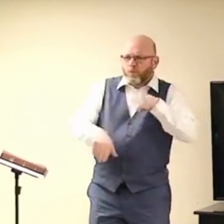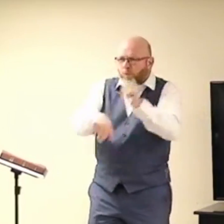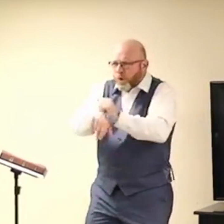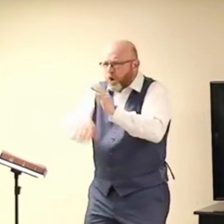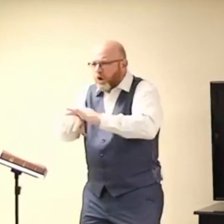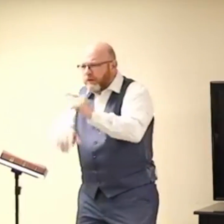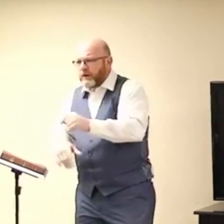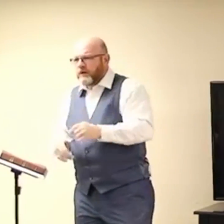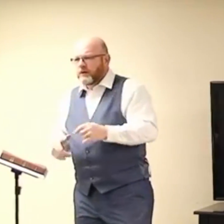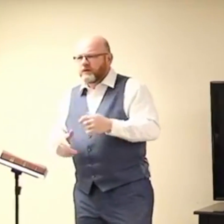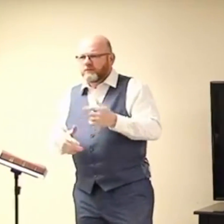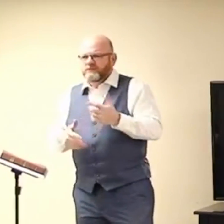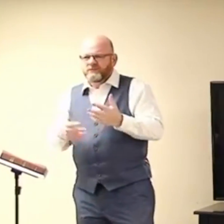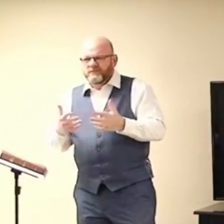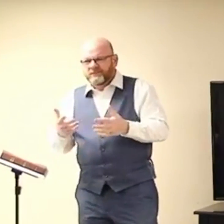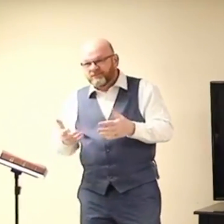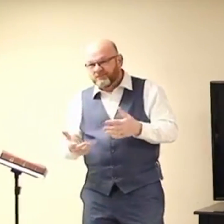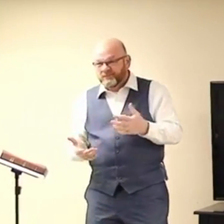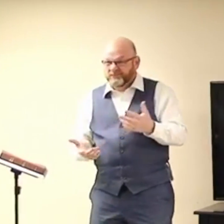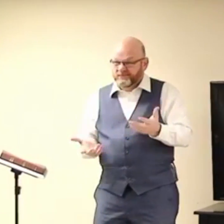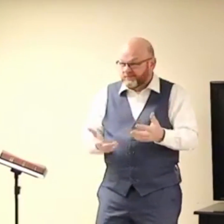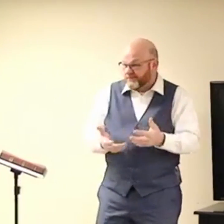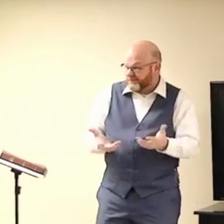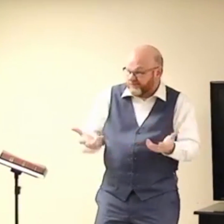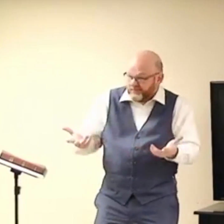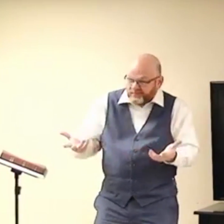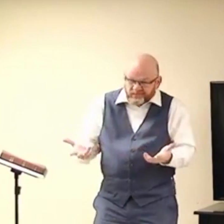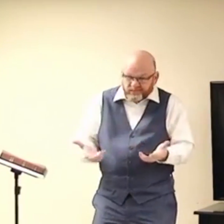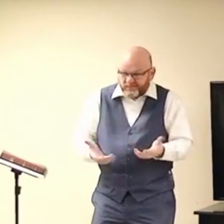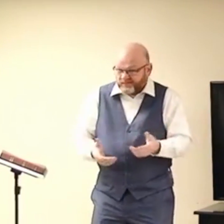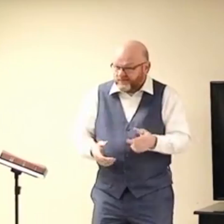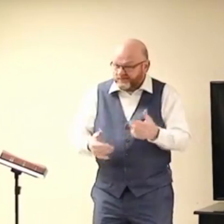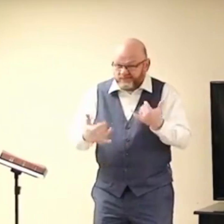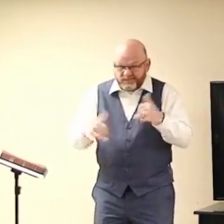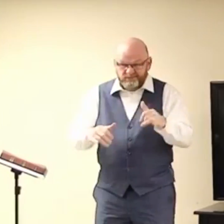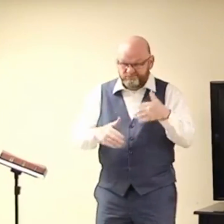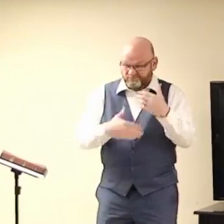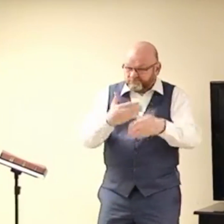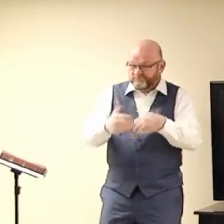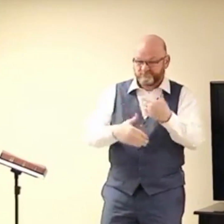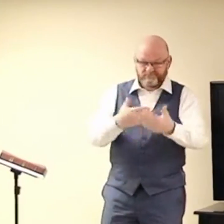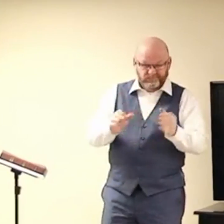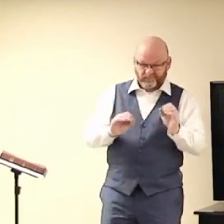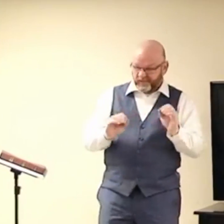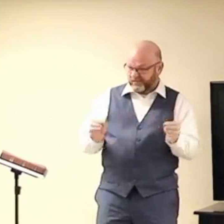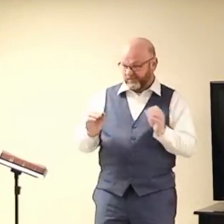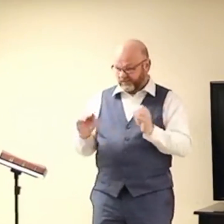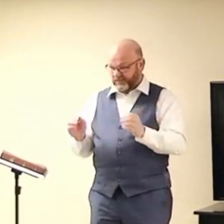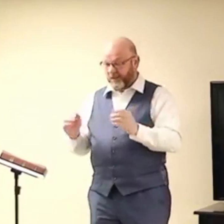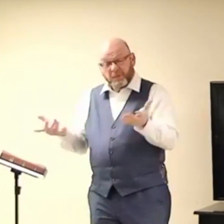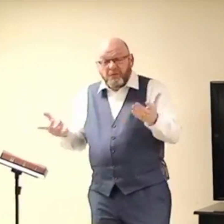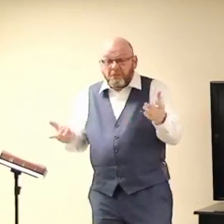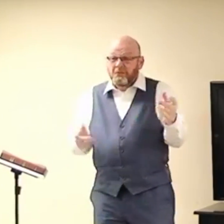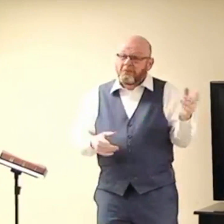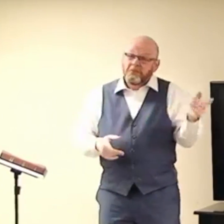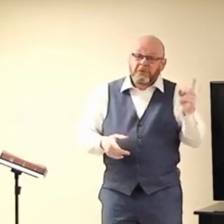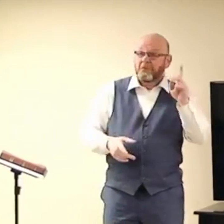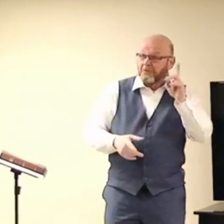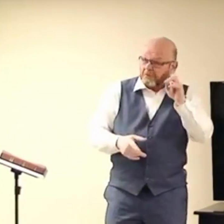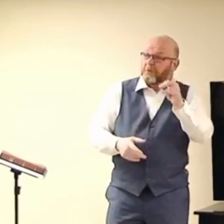into to play, you know, and he just kept saying, I'm working on it. And, you know, time went by and still